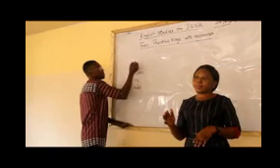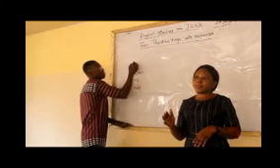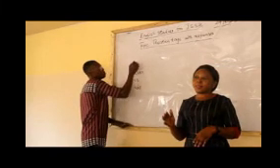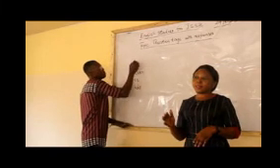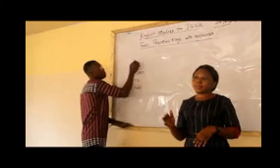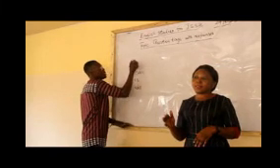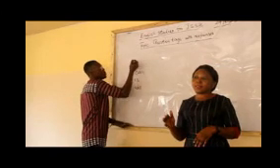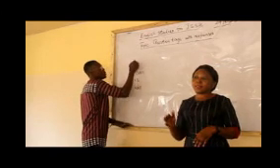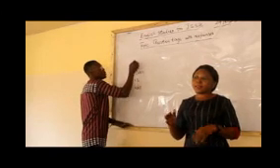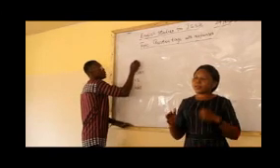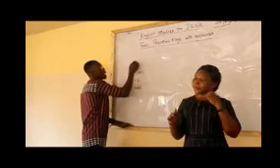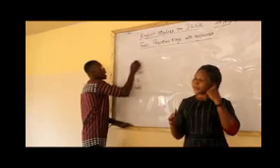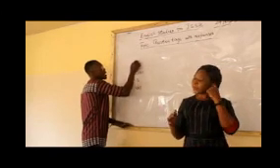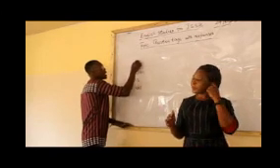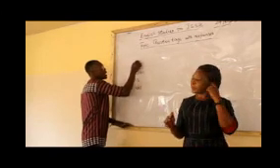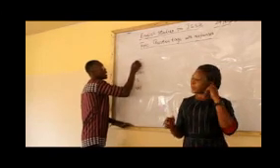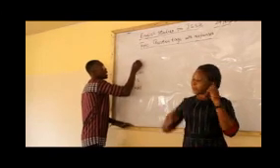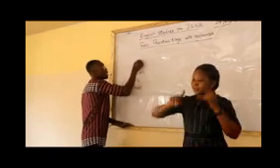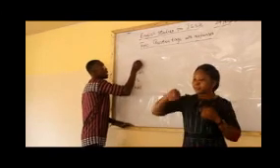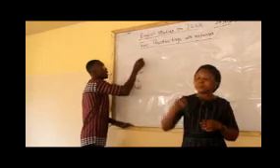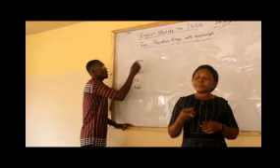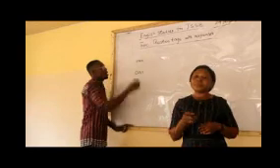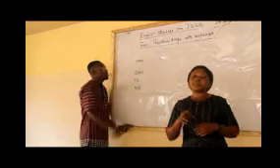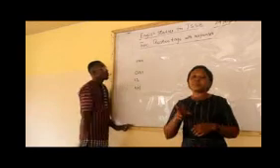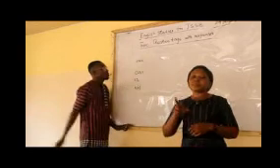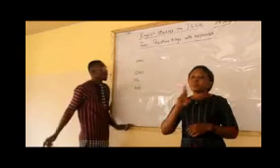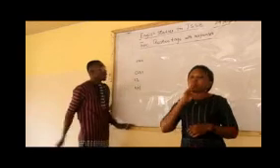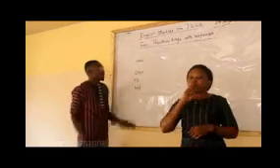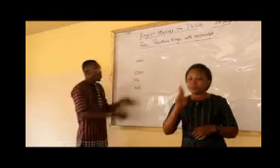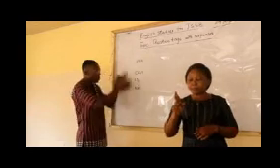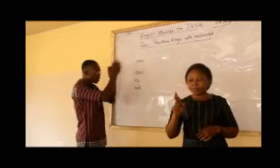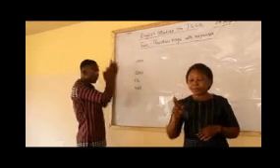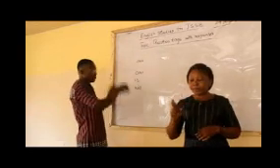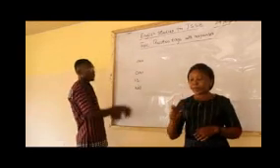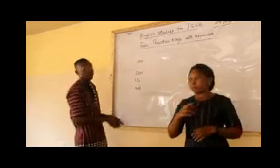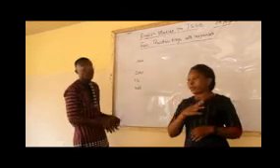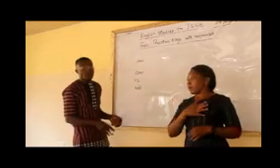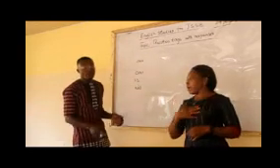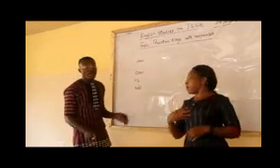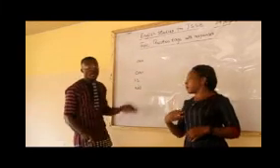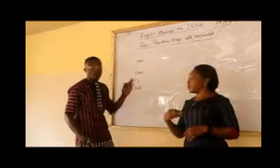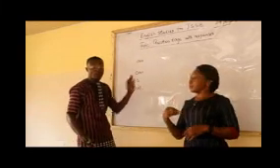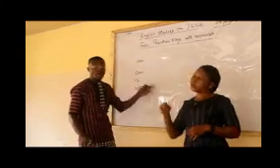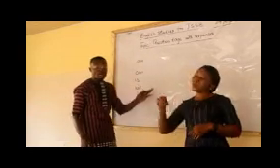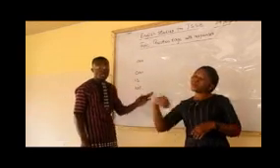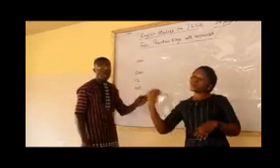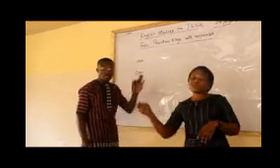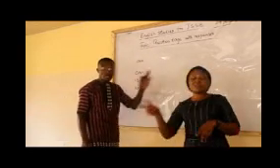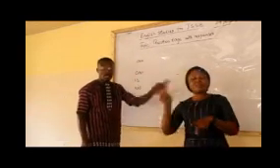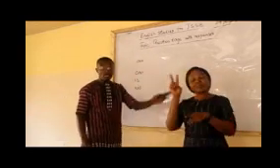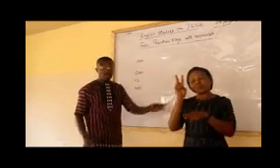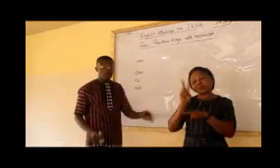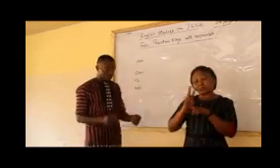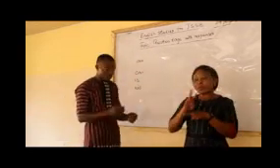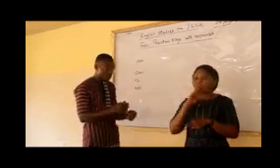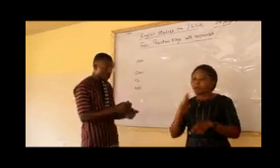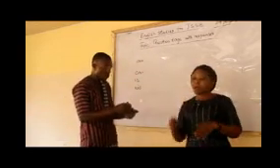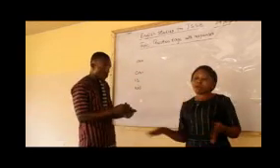like maybe are, and such verbs, they are repeated in the